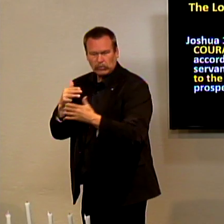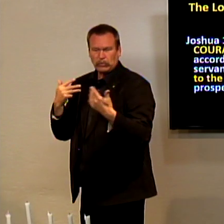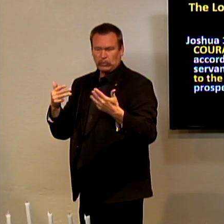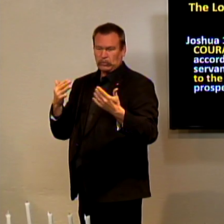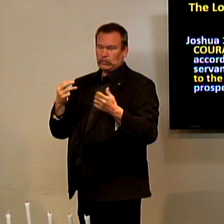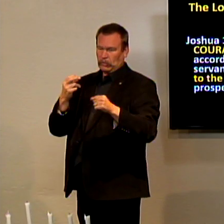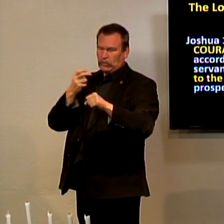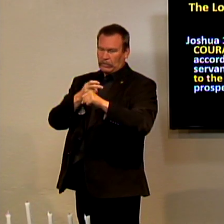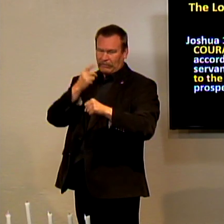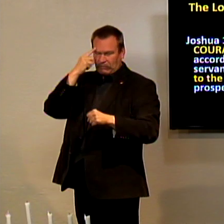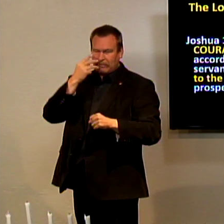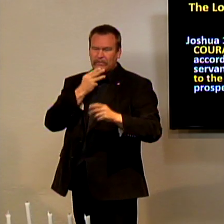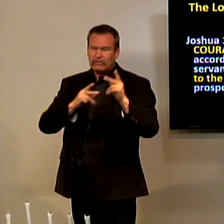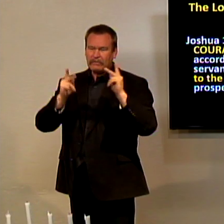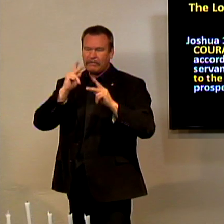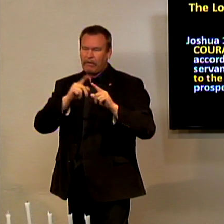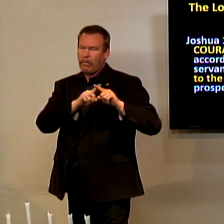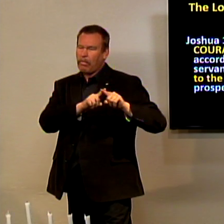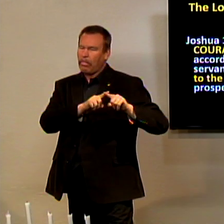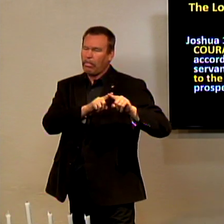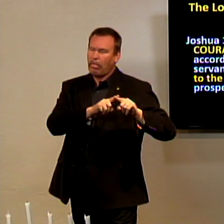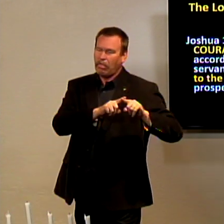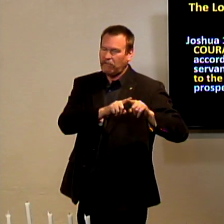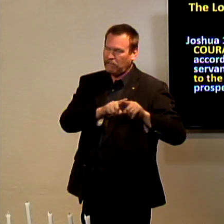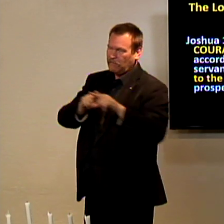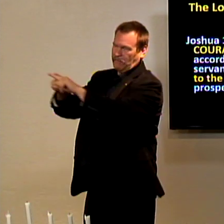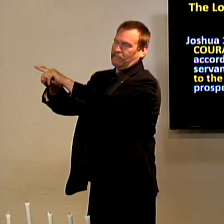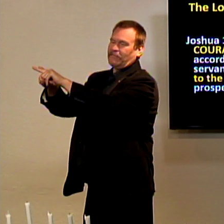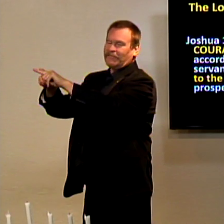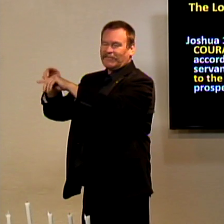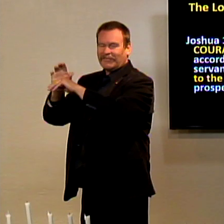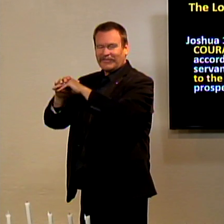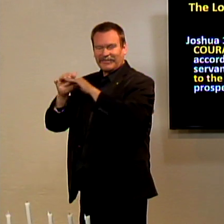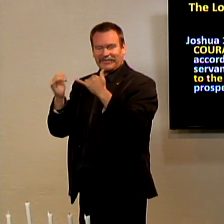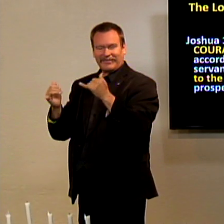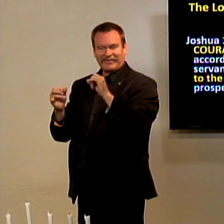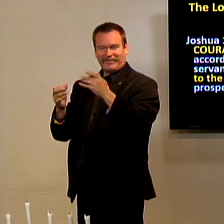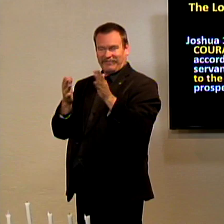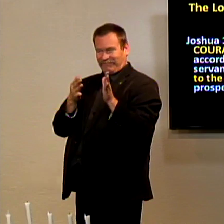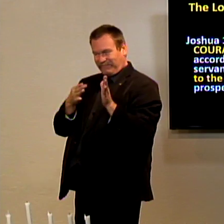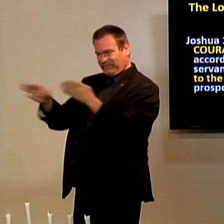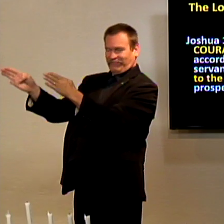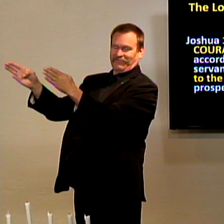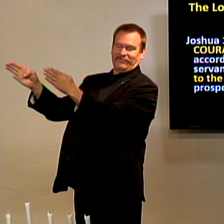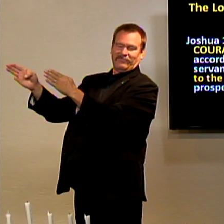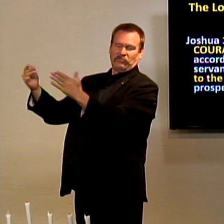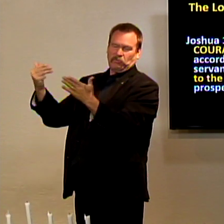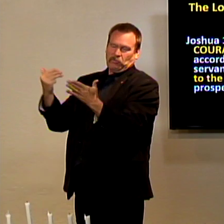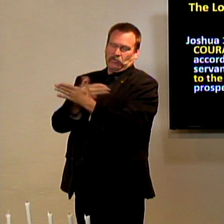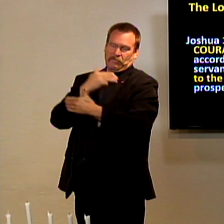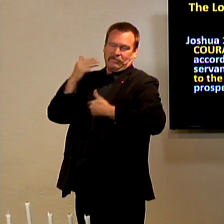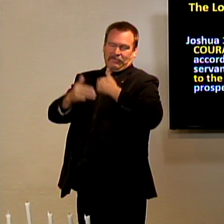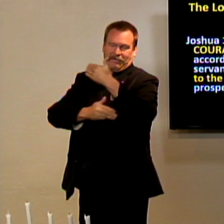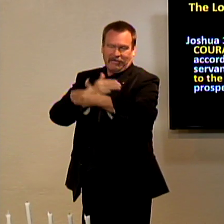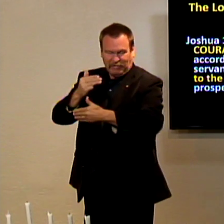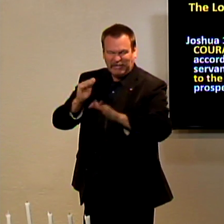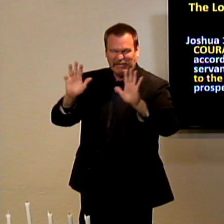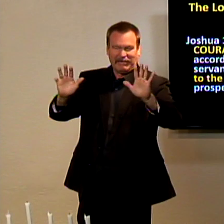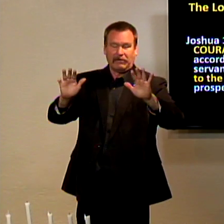and it was going to be very hard for the Jewish people because they'd been so reliant on Moses. And now they were going to have to focus in